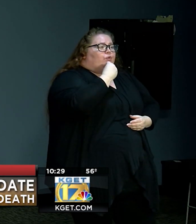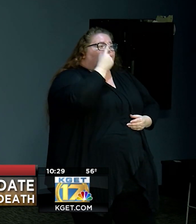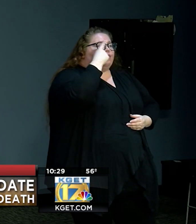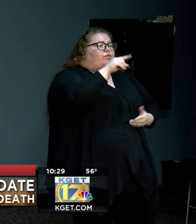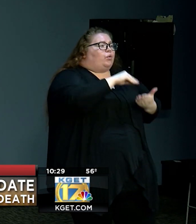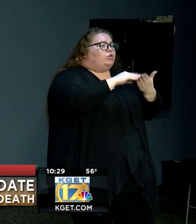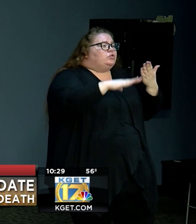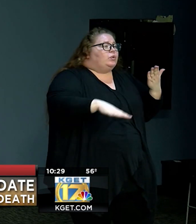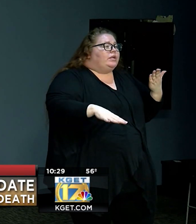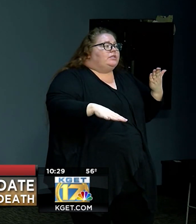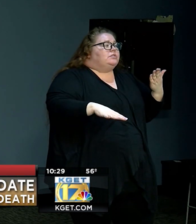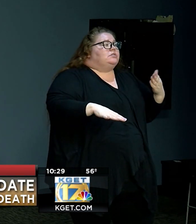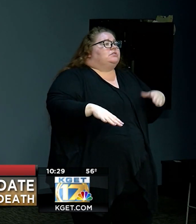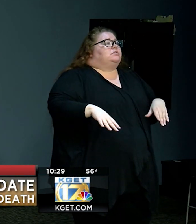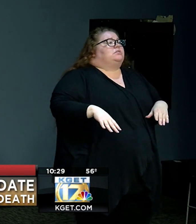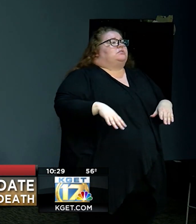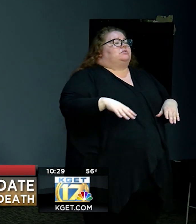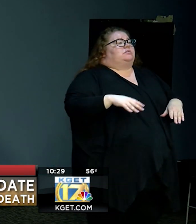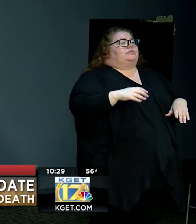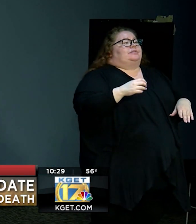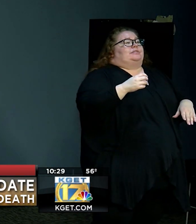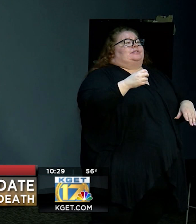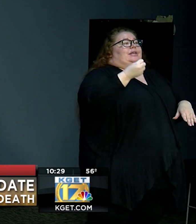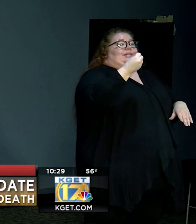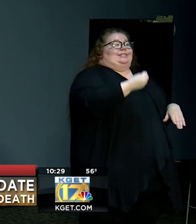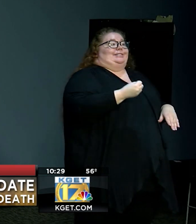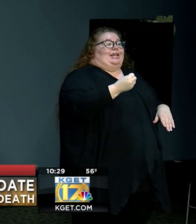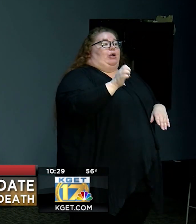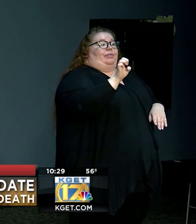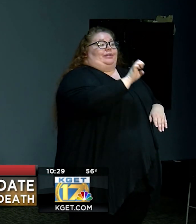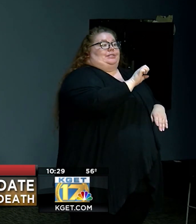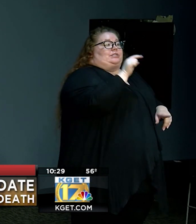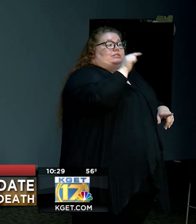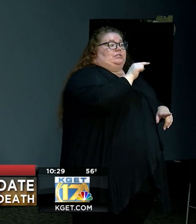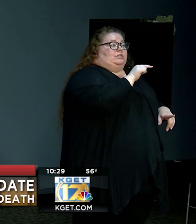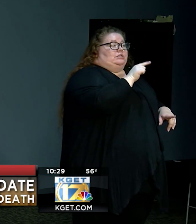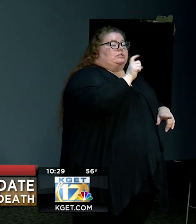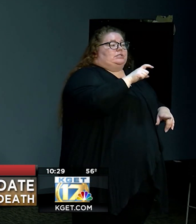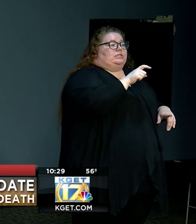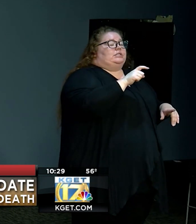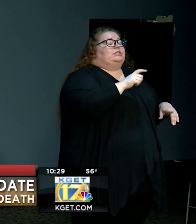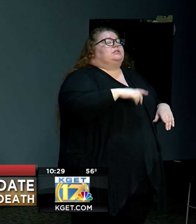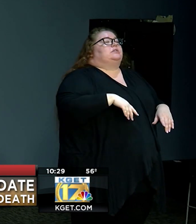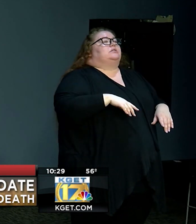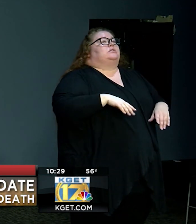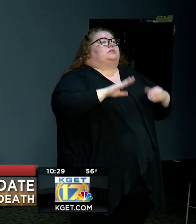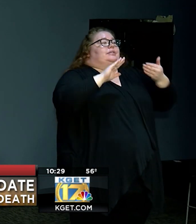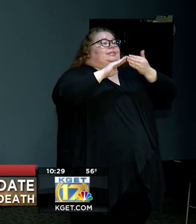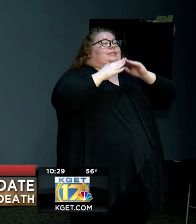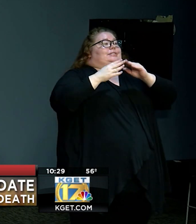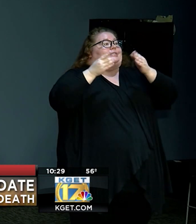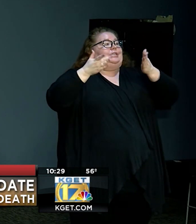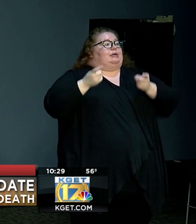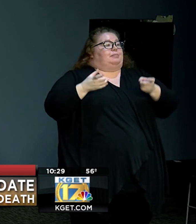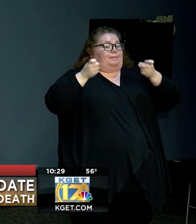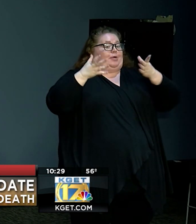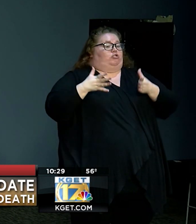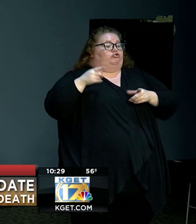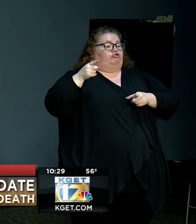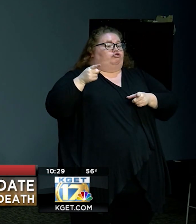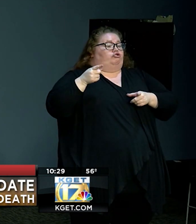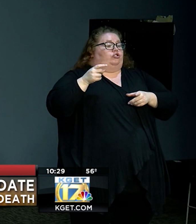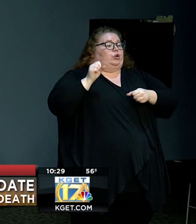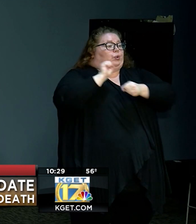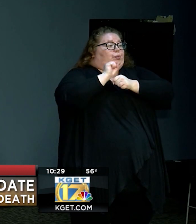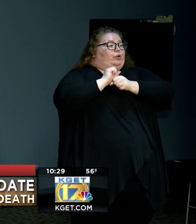the southeast part of this city, or working with our city manager, the city of Bakersfield, to figure out how we